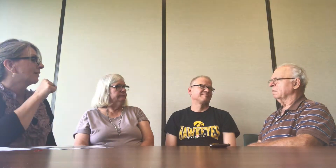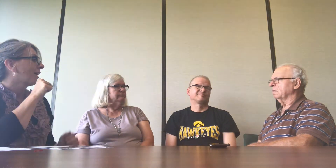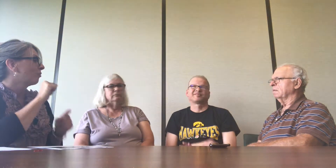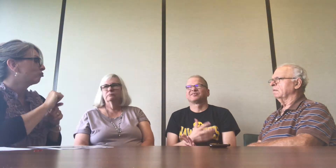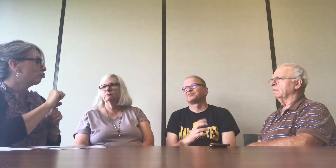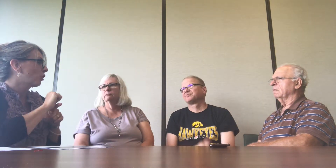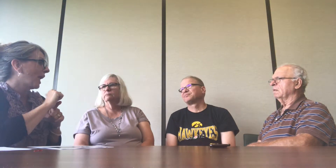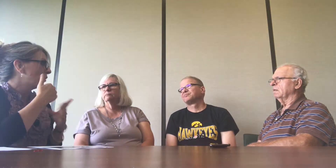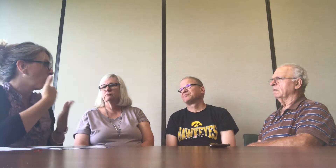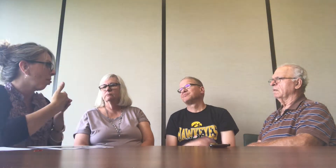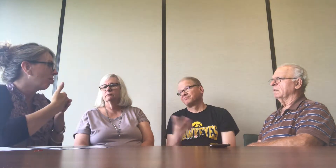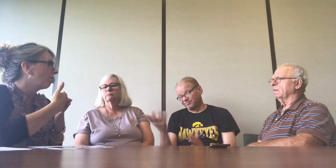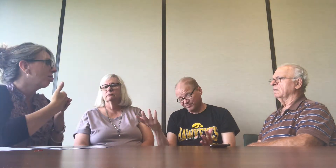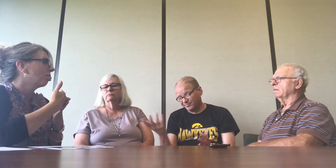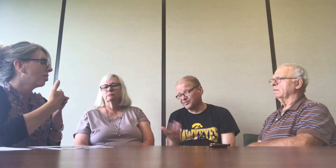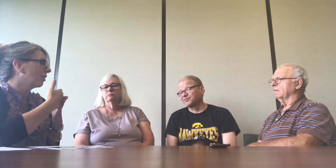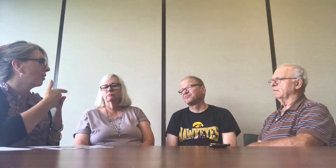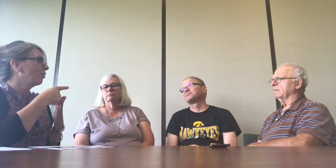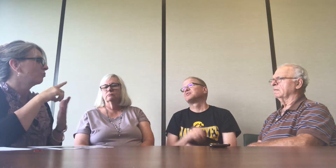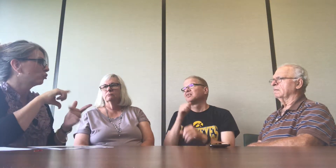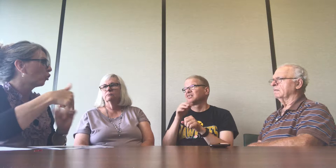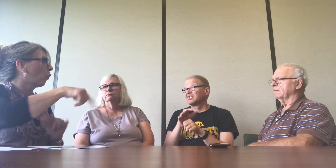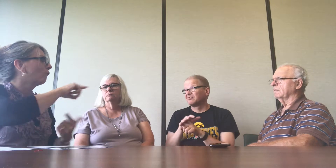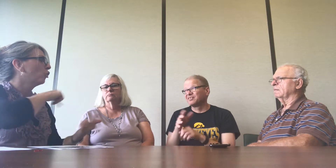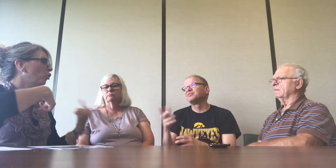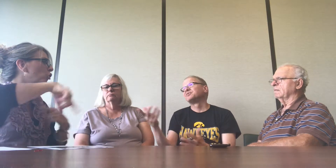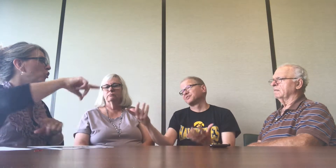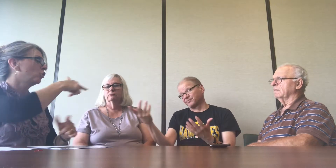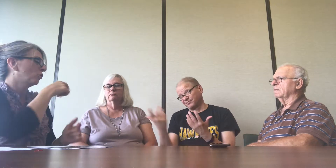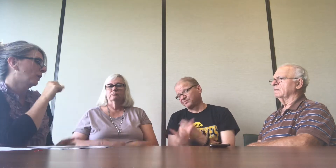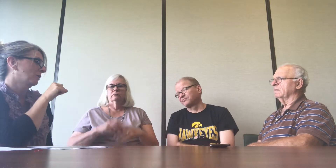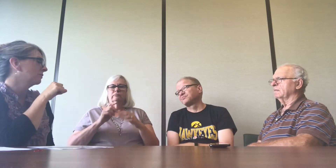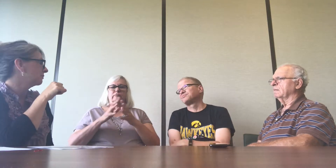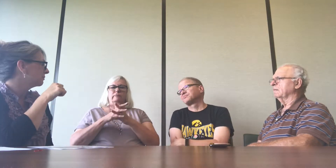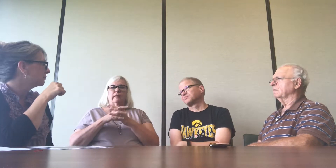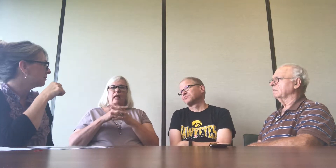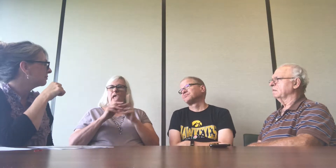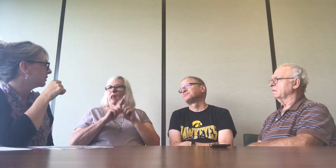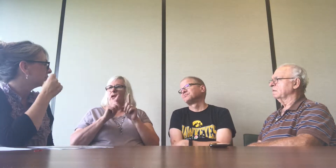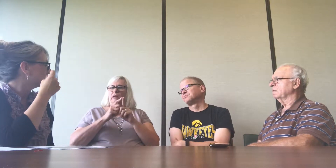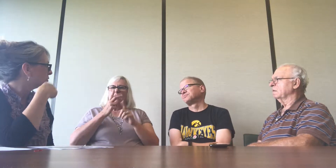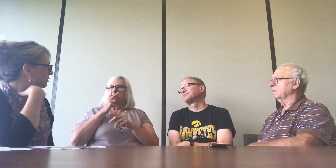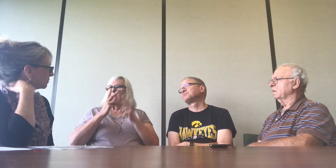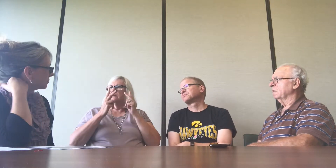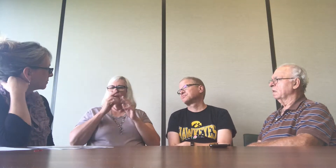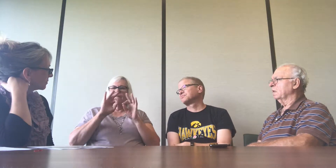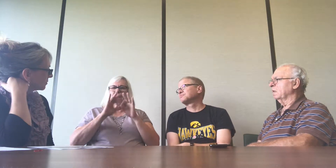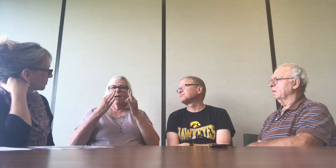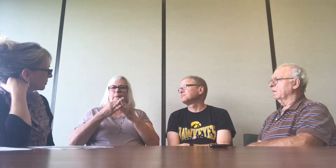difficult. Jennifer, and because of so much turnover, sometimes nurses aren't trained very